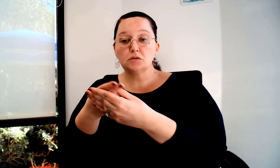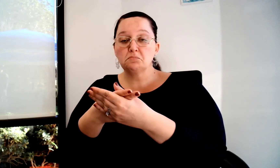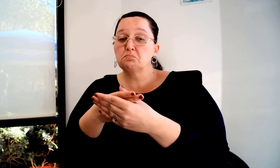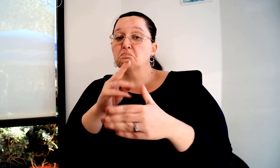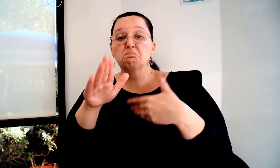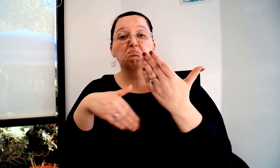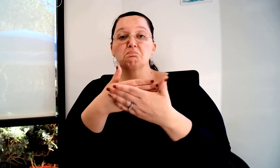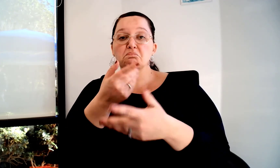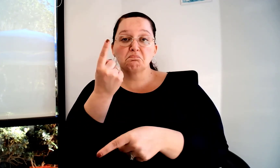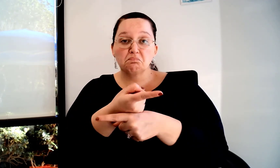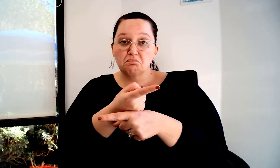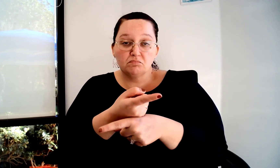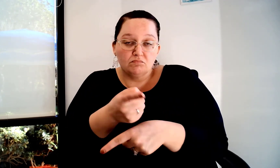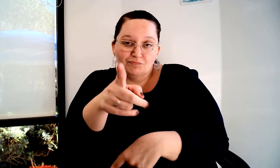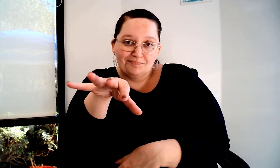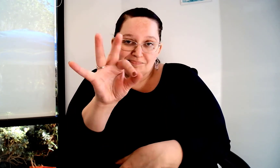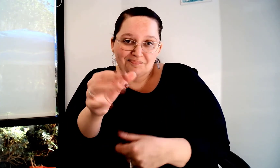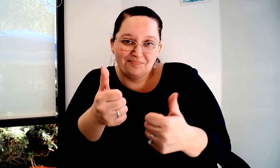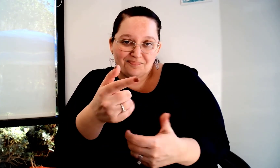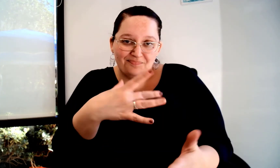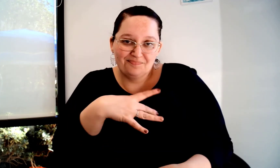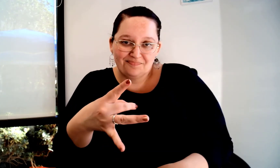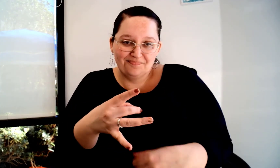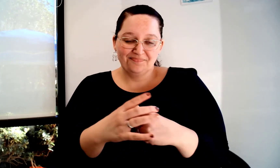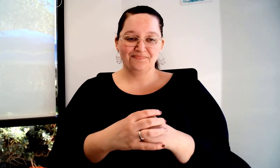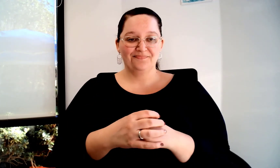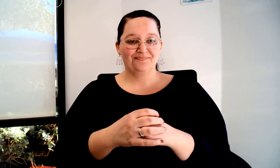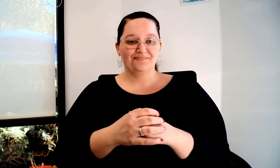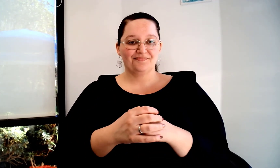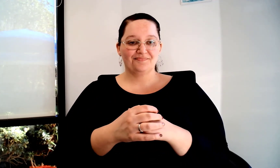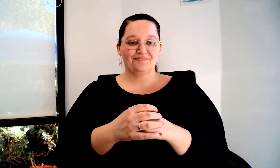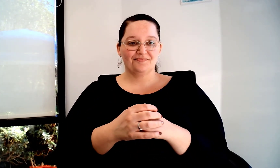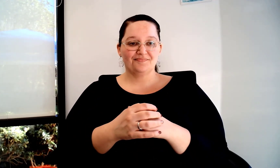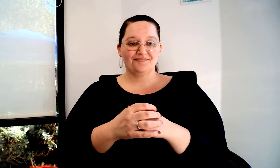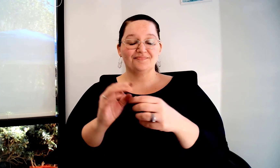sushi. All of them are correct. You pick.